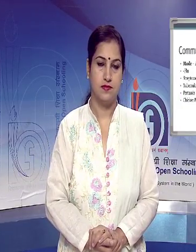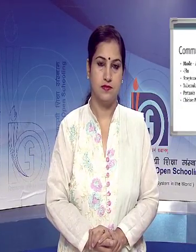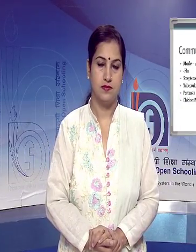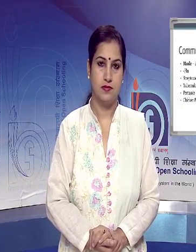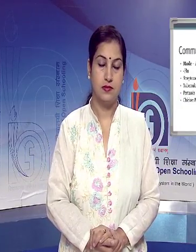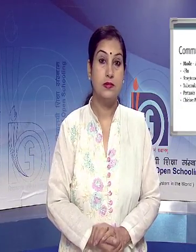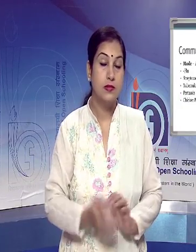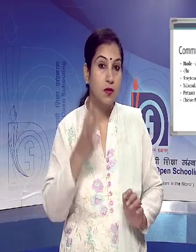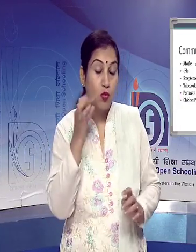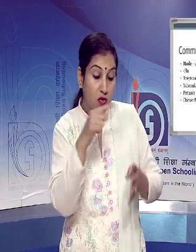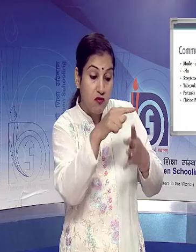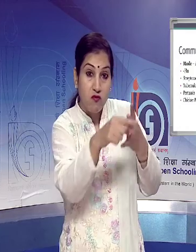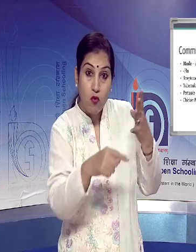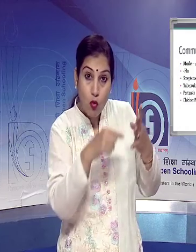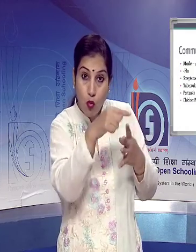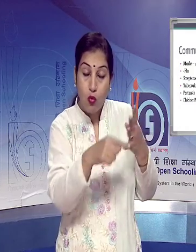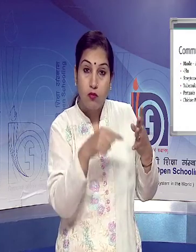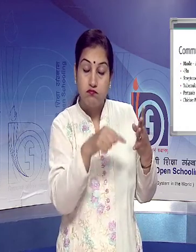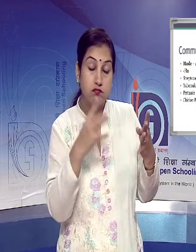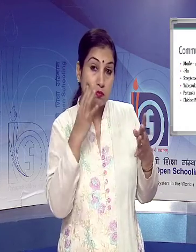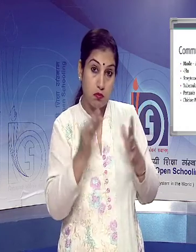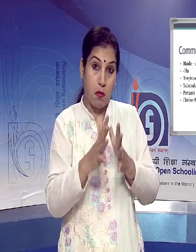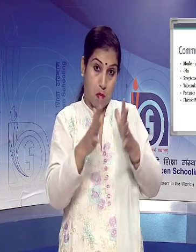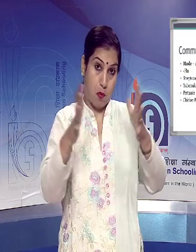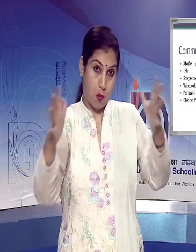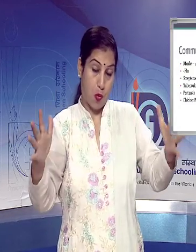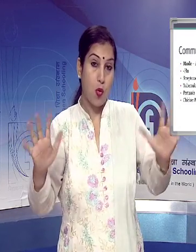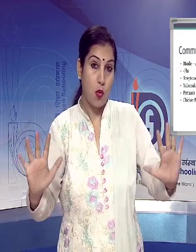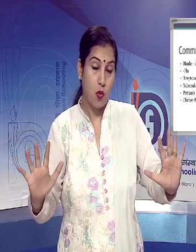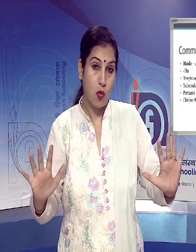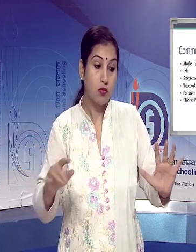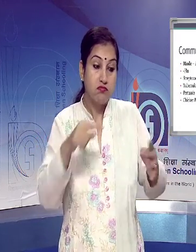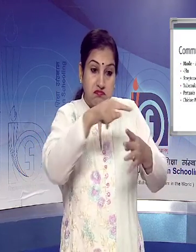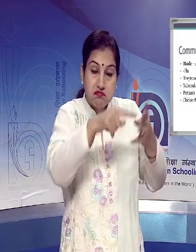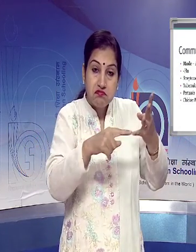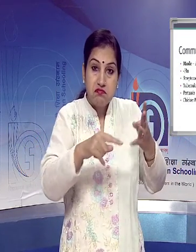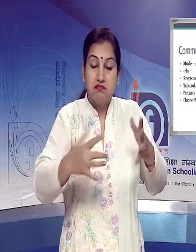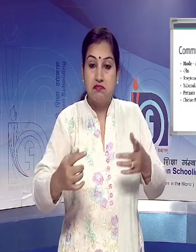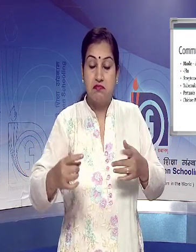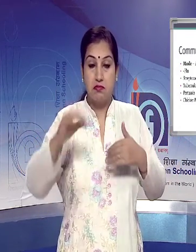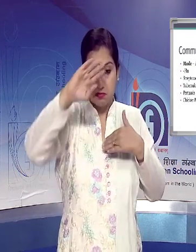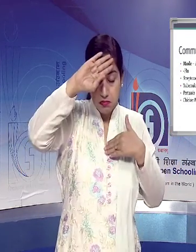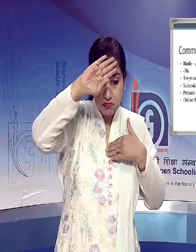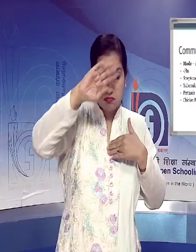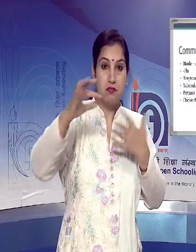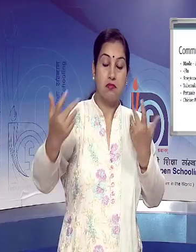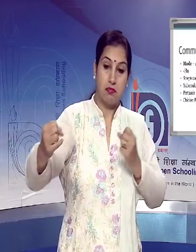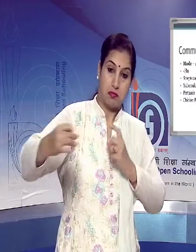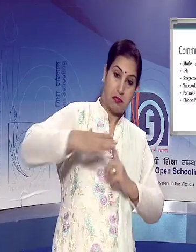Mainly, these four are the modes through which we get communicable diseases.